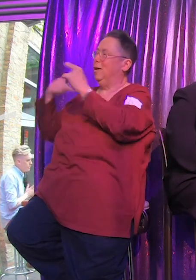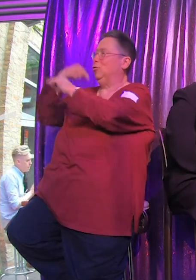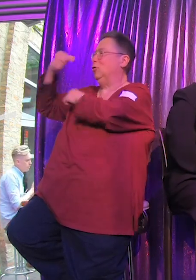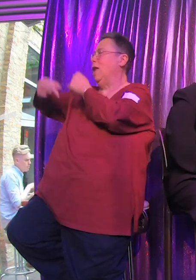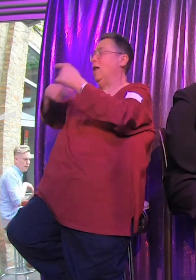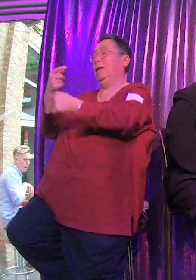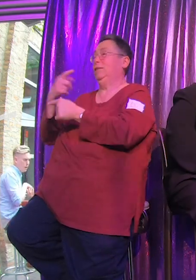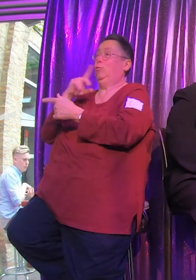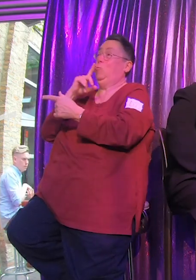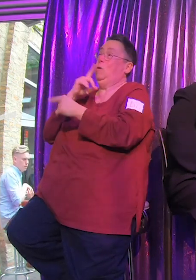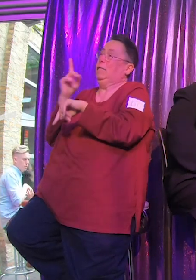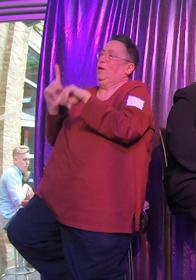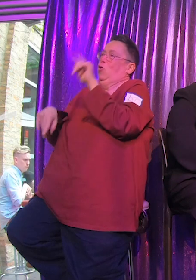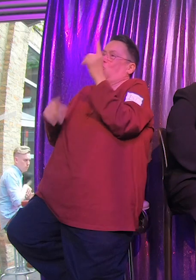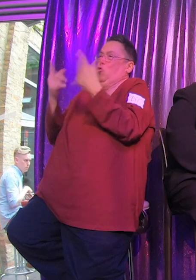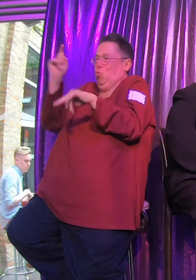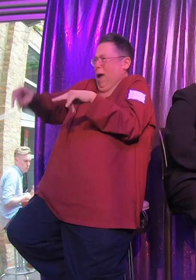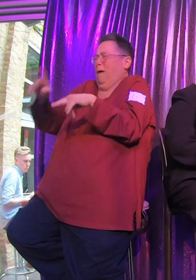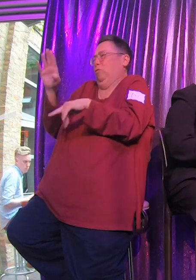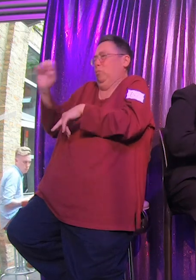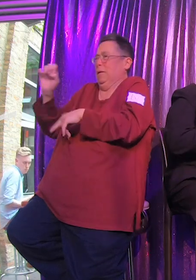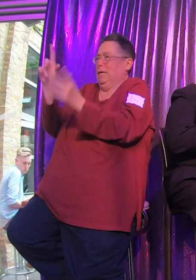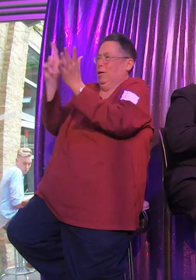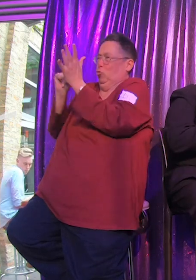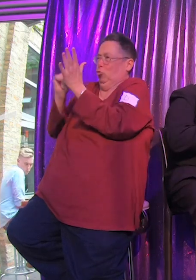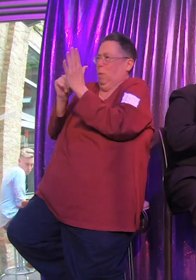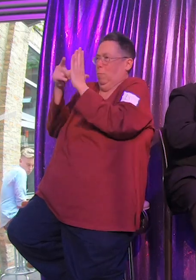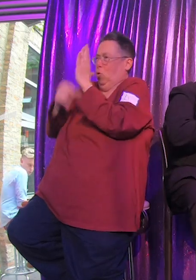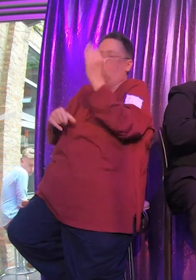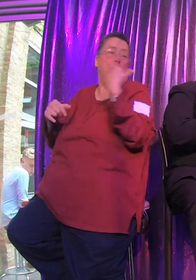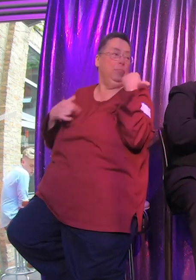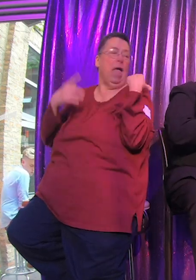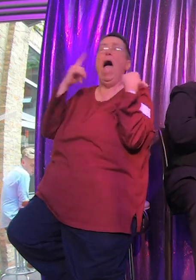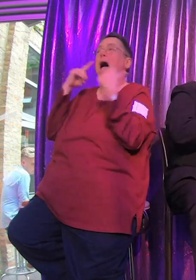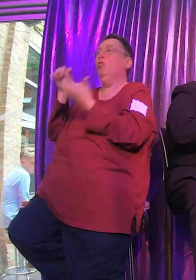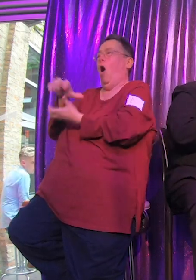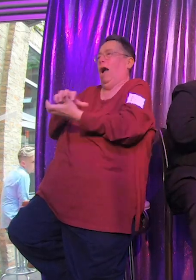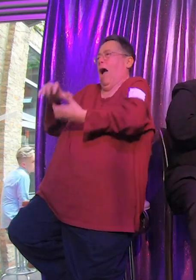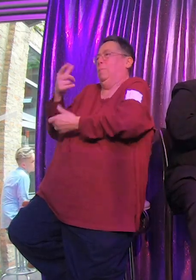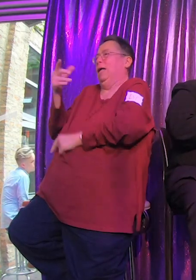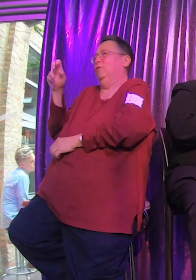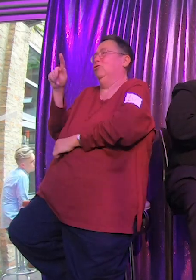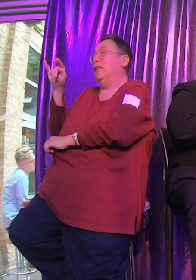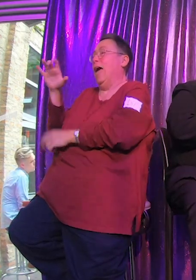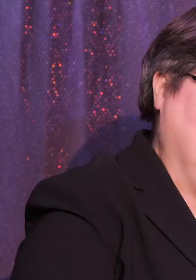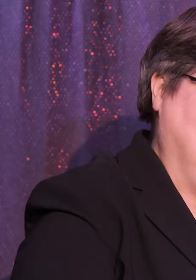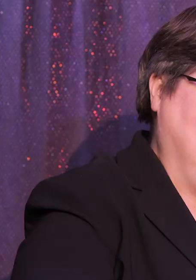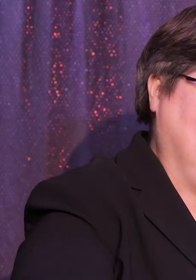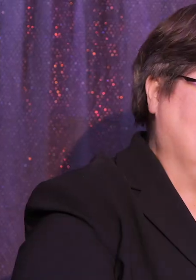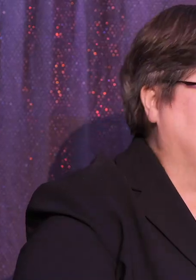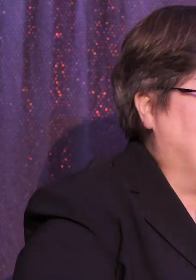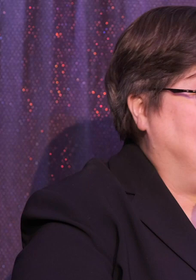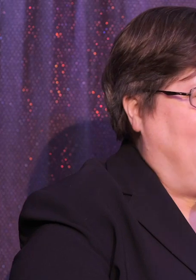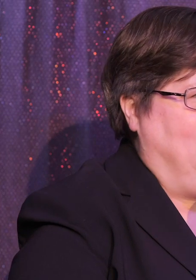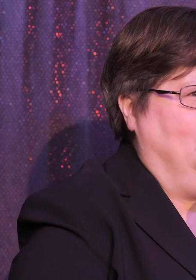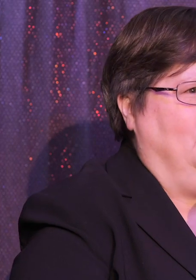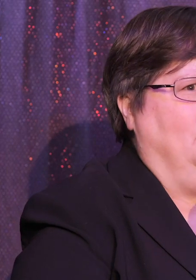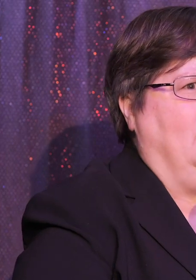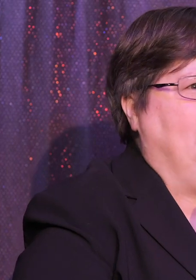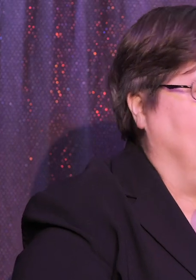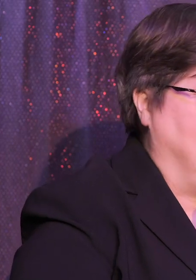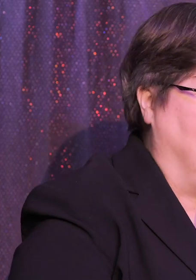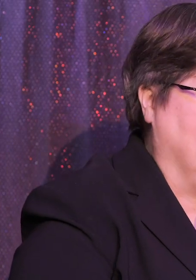was really no way you could not be a journalist, yeah? I think it was a combination of genetics and environment, because my